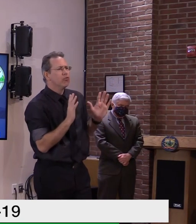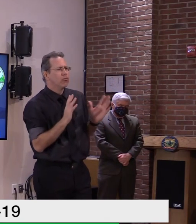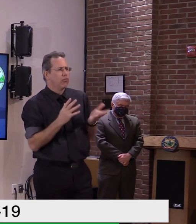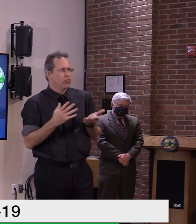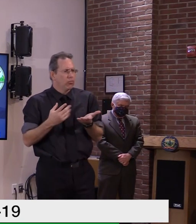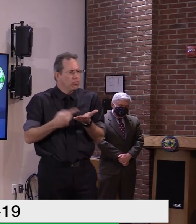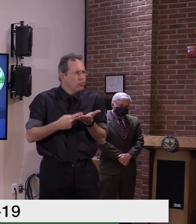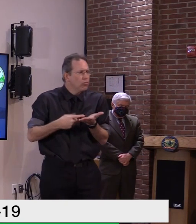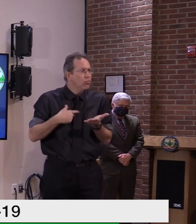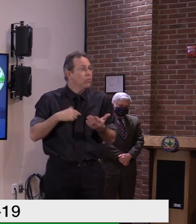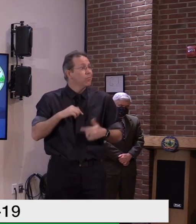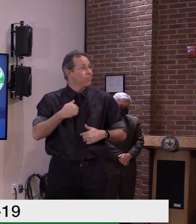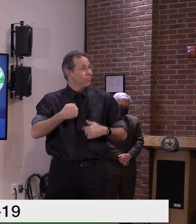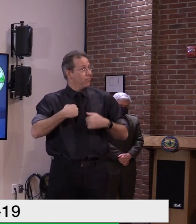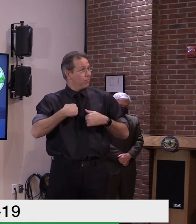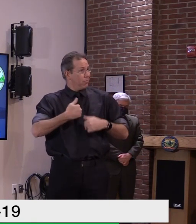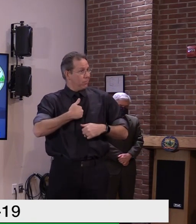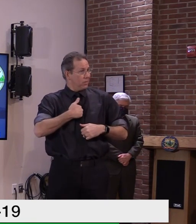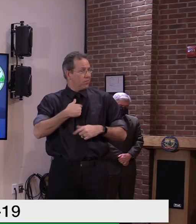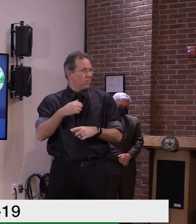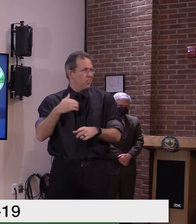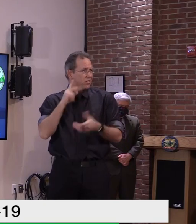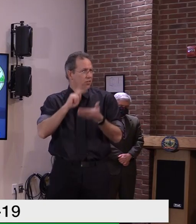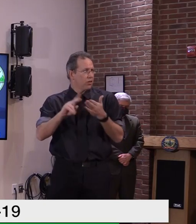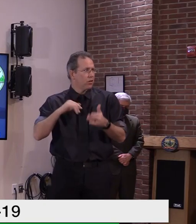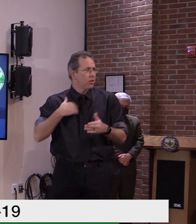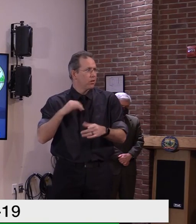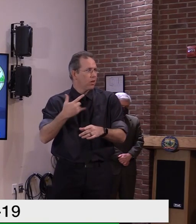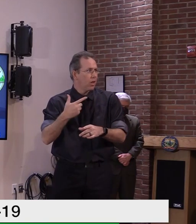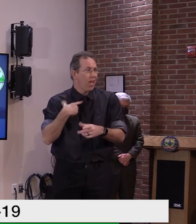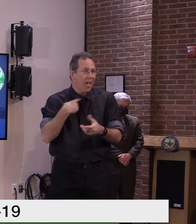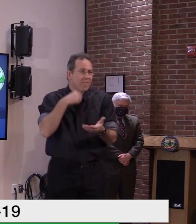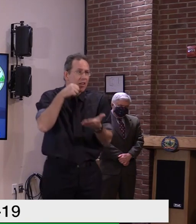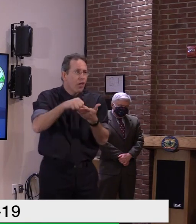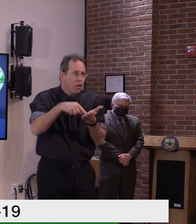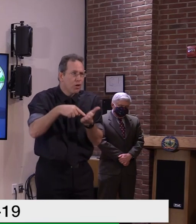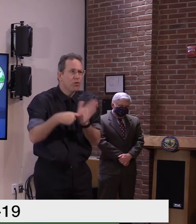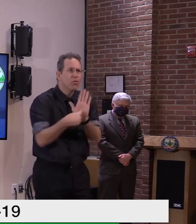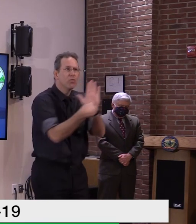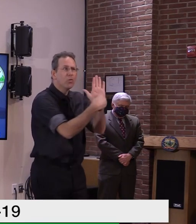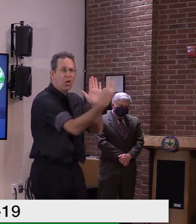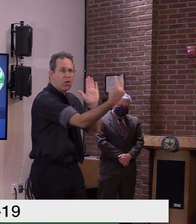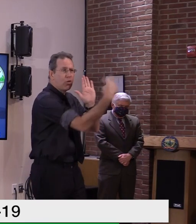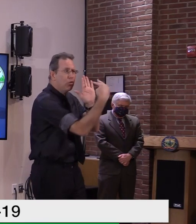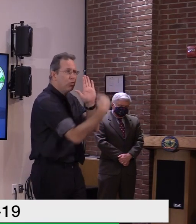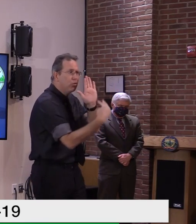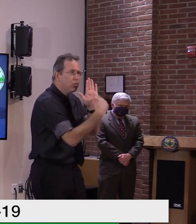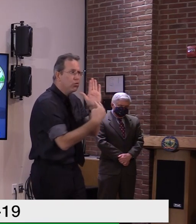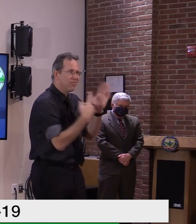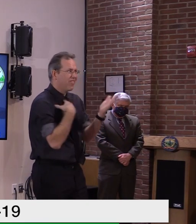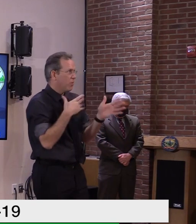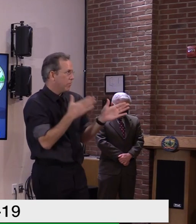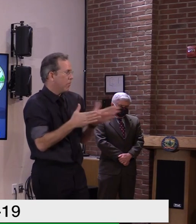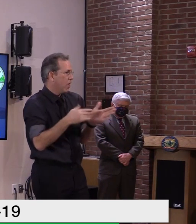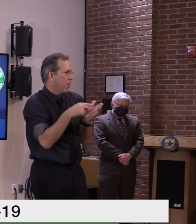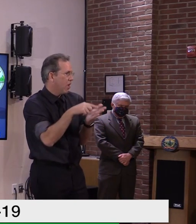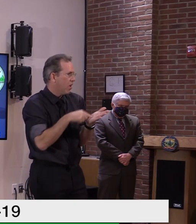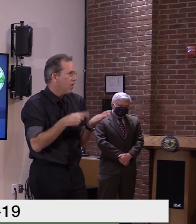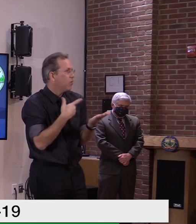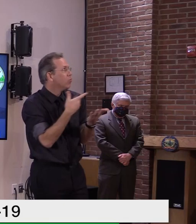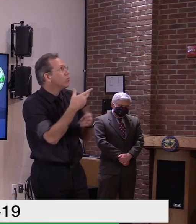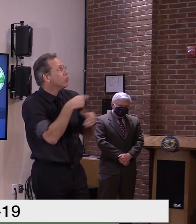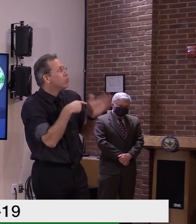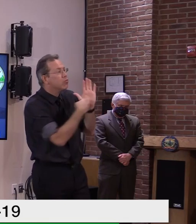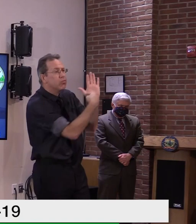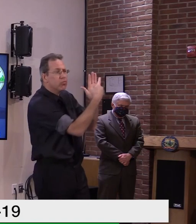our intent. So we are waiting for the results of the stress test, which we would expect